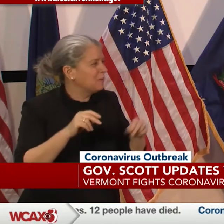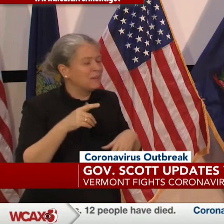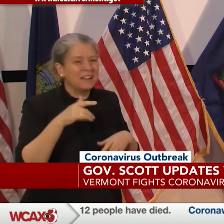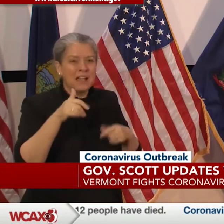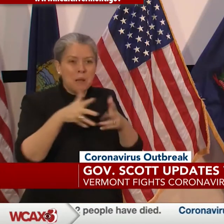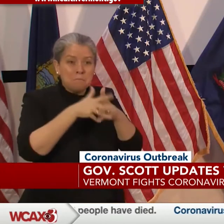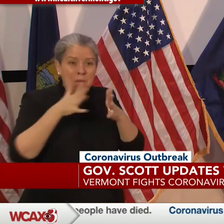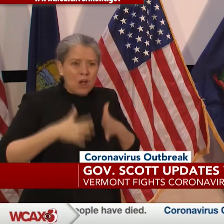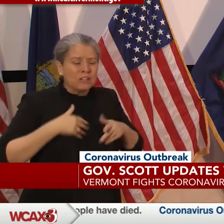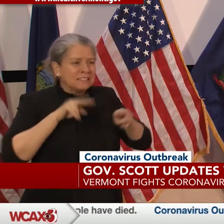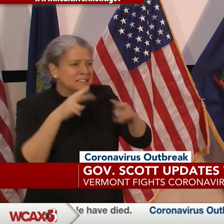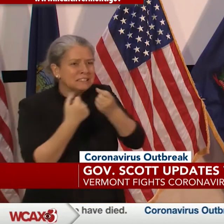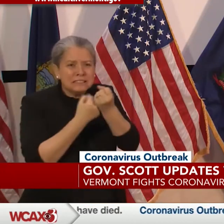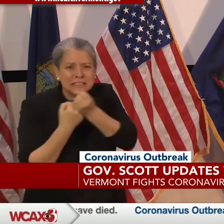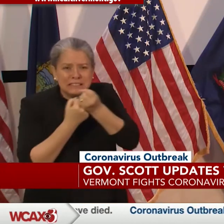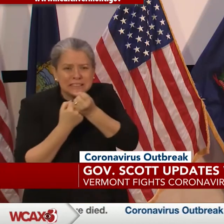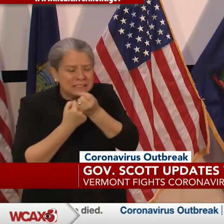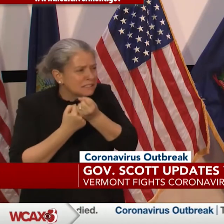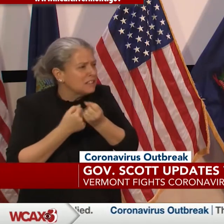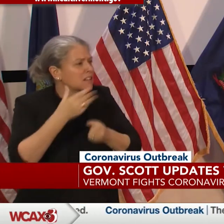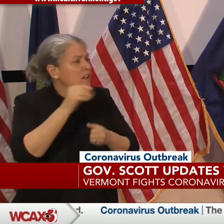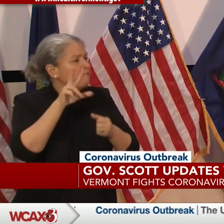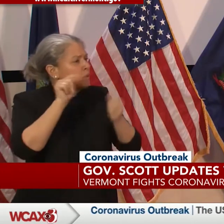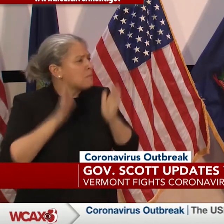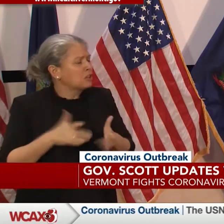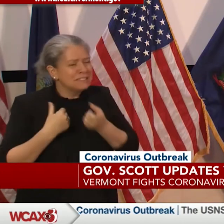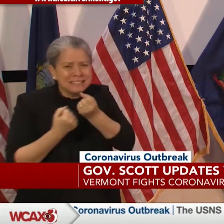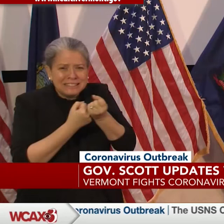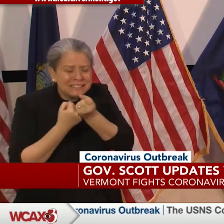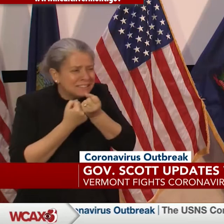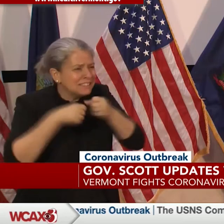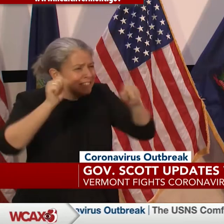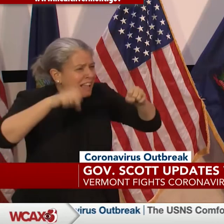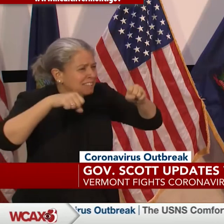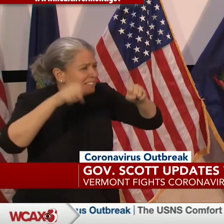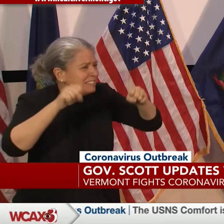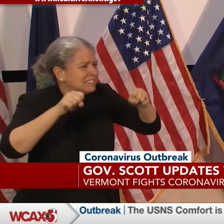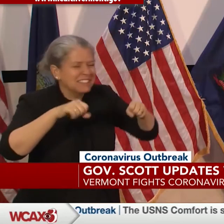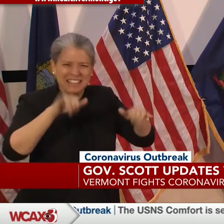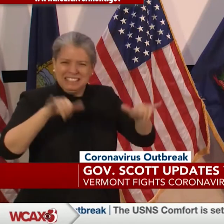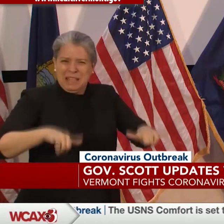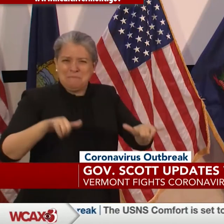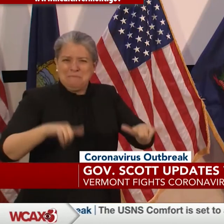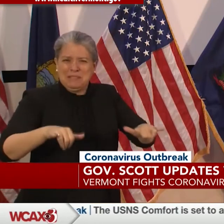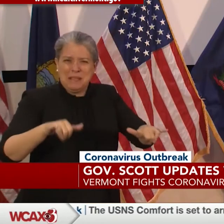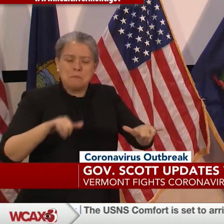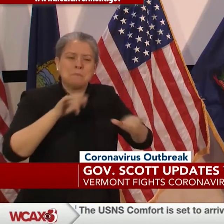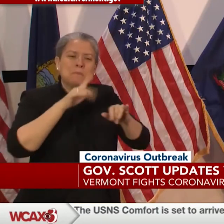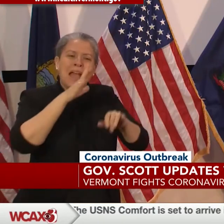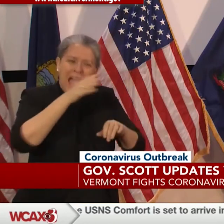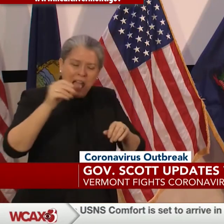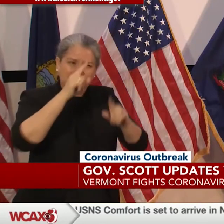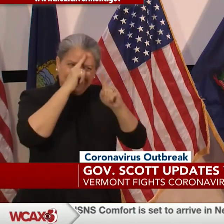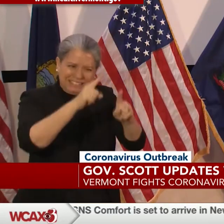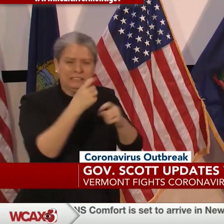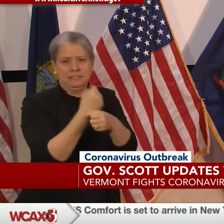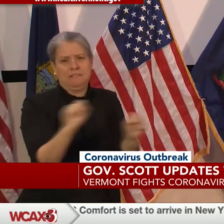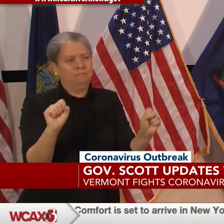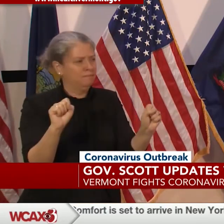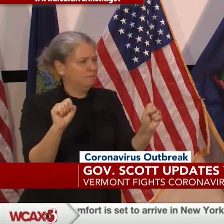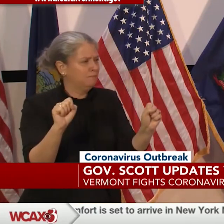and certainly not as Vermonters, and we shouldn't let anything change that. Our message is